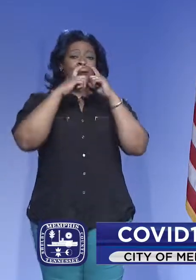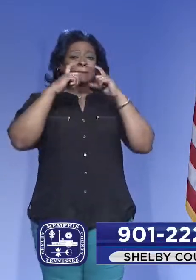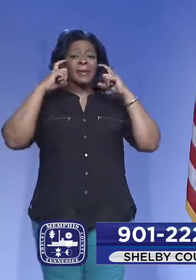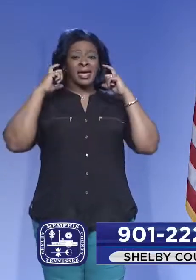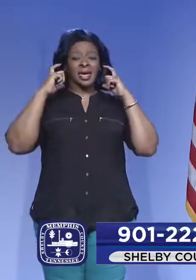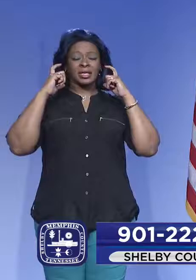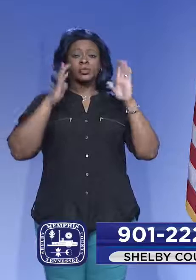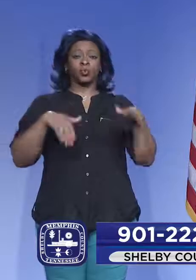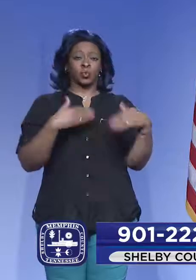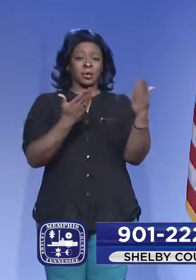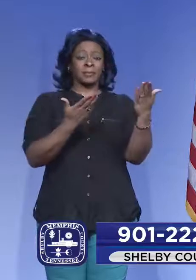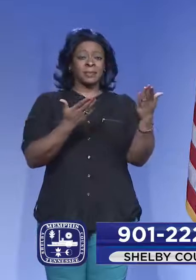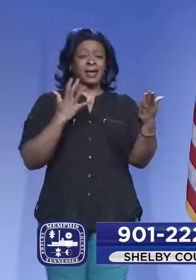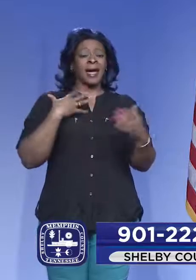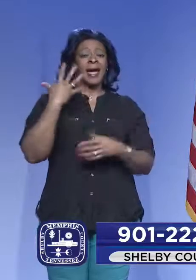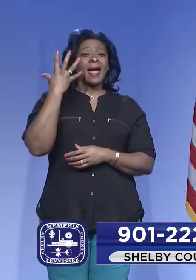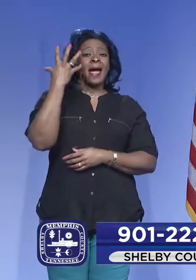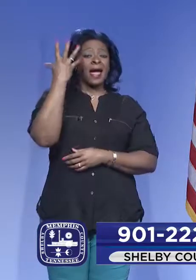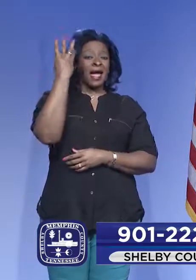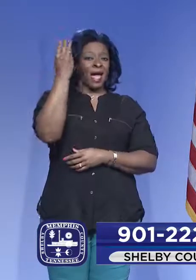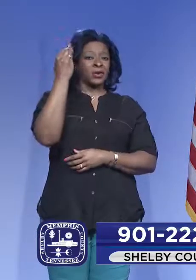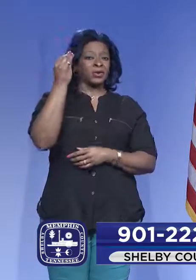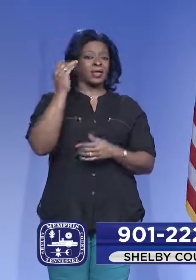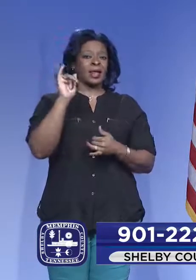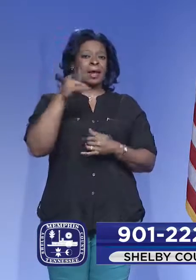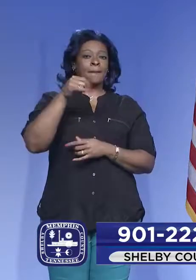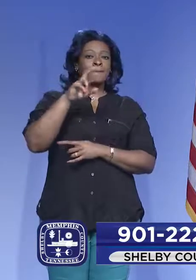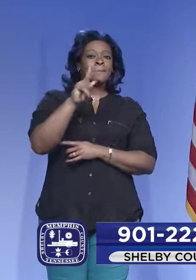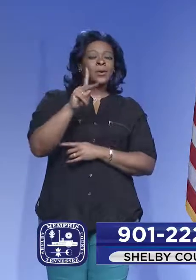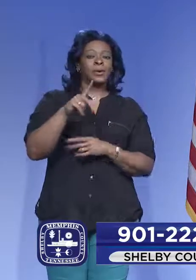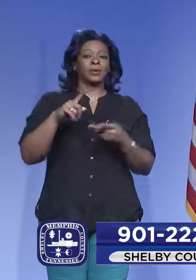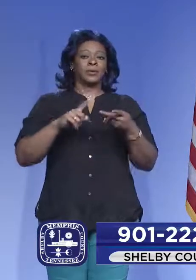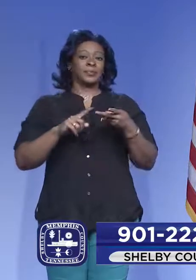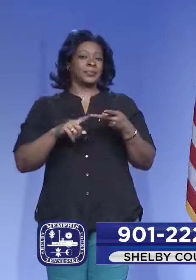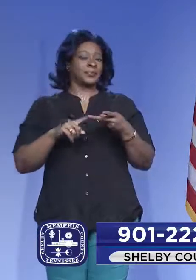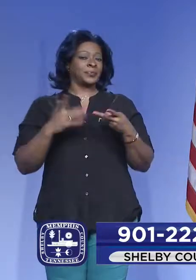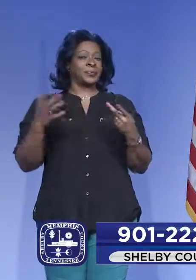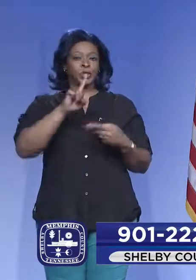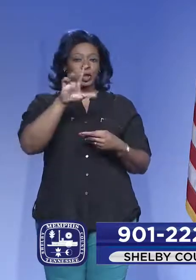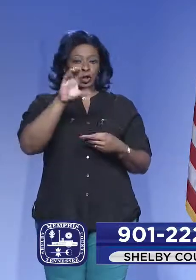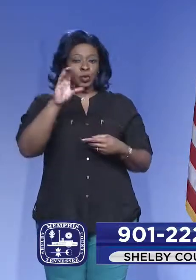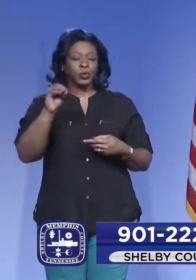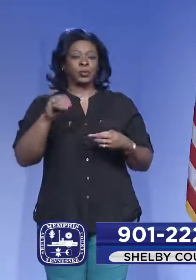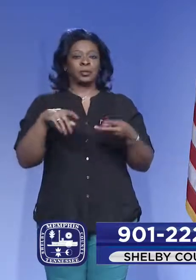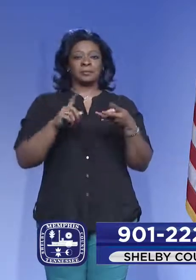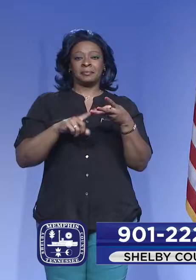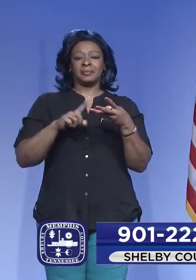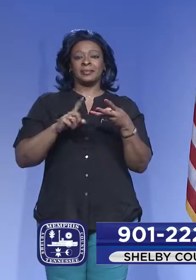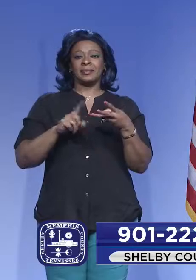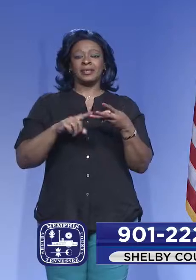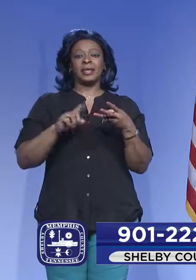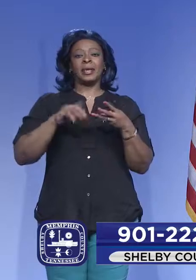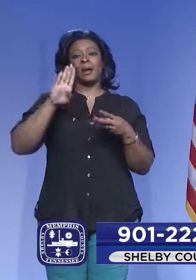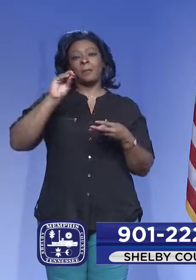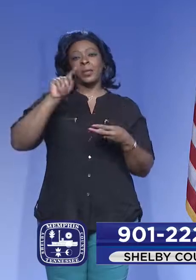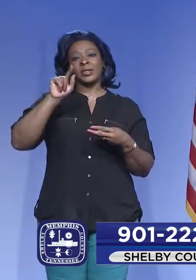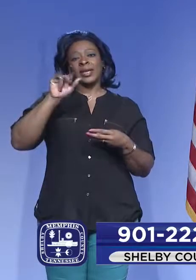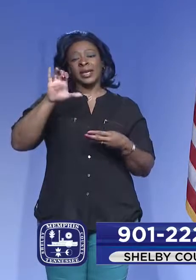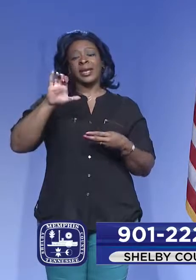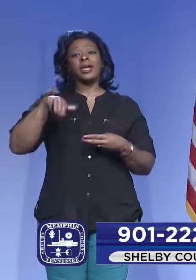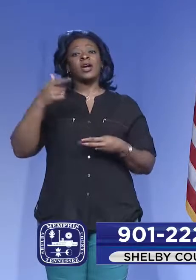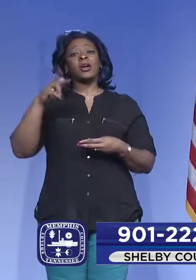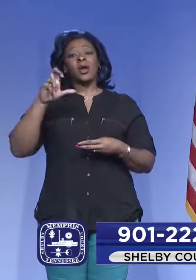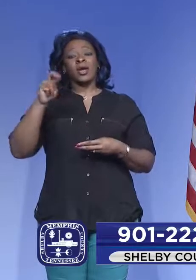be recommended at our outdoor venues like our parks, in our zoo, and at the Botanic Garden. But at the